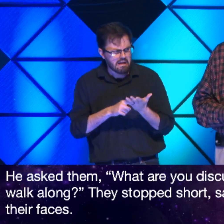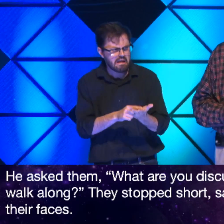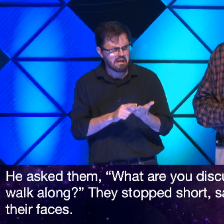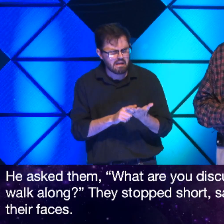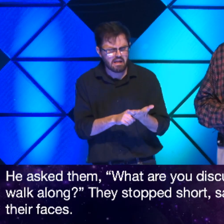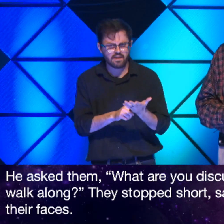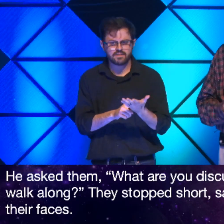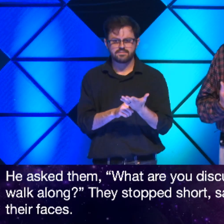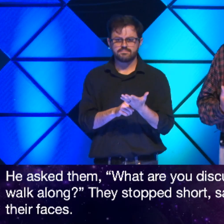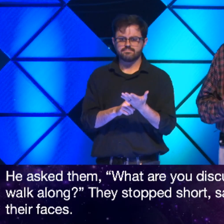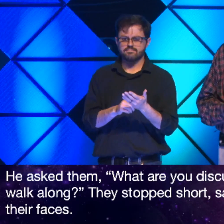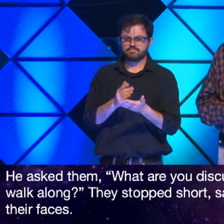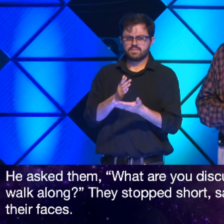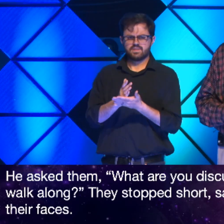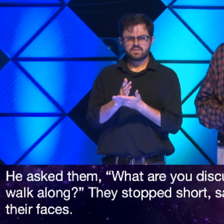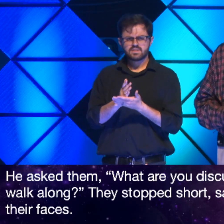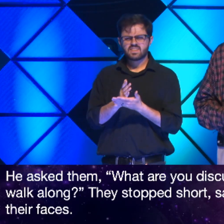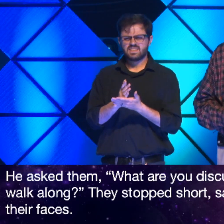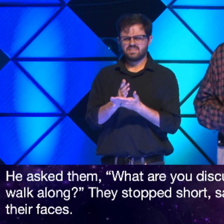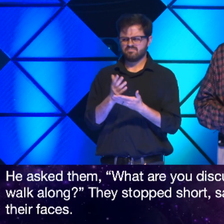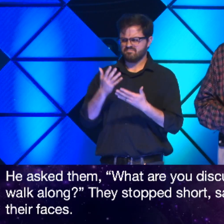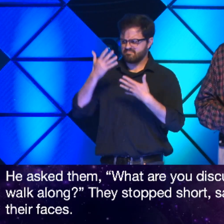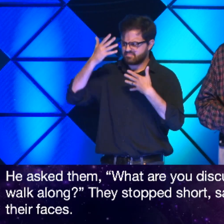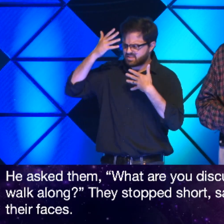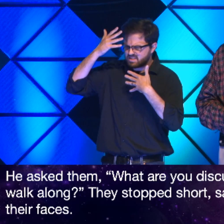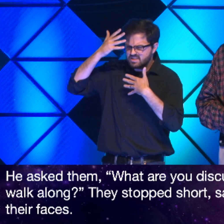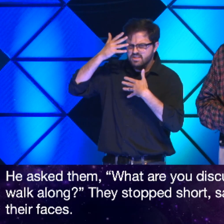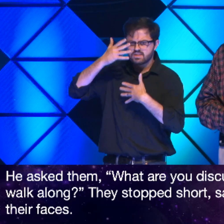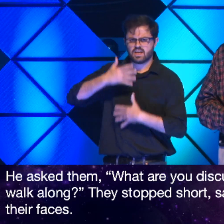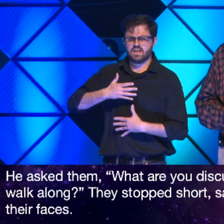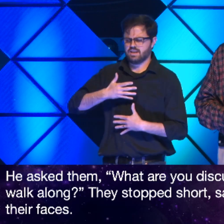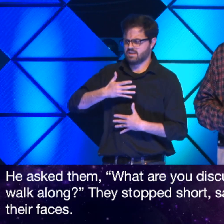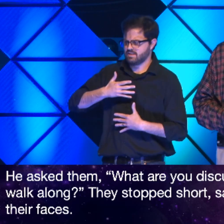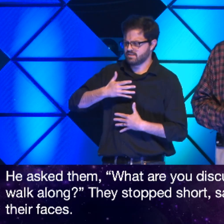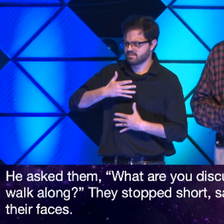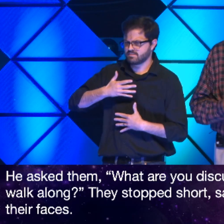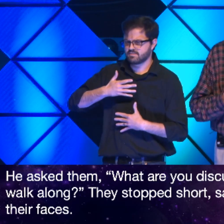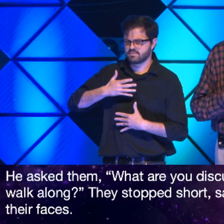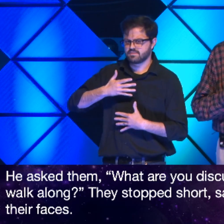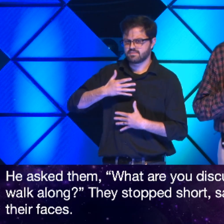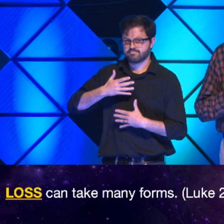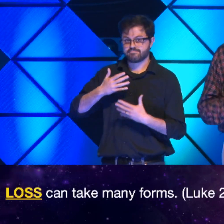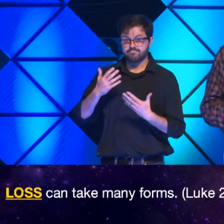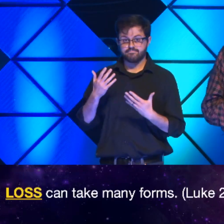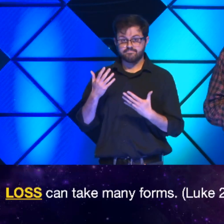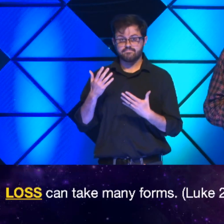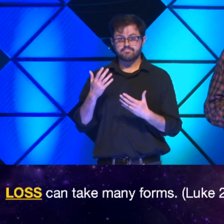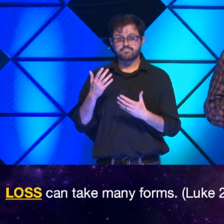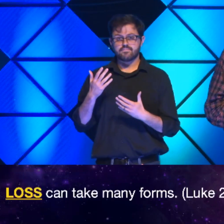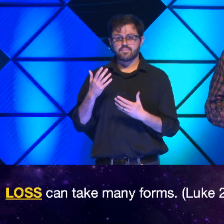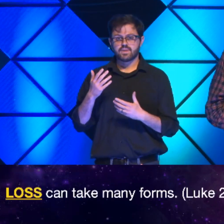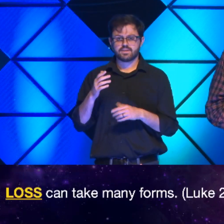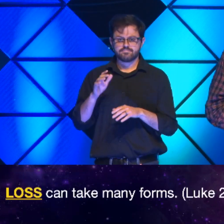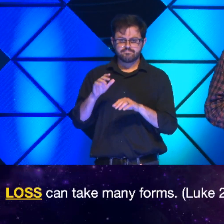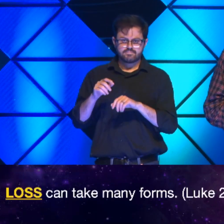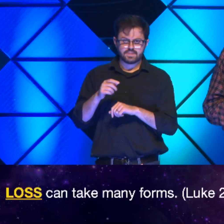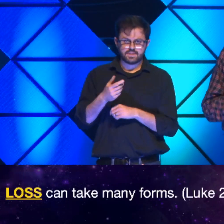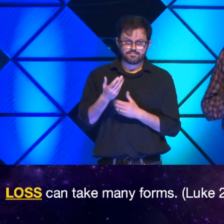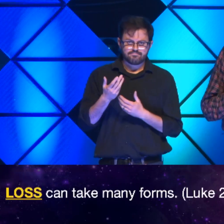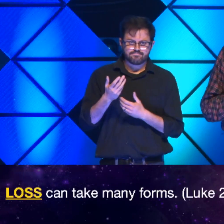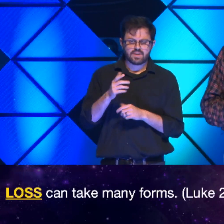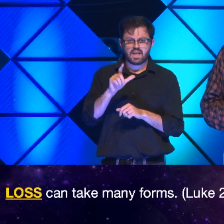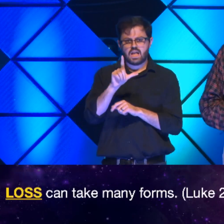short, sadness written across their faces. See, loss can take many